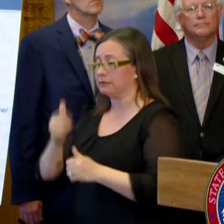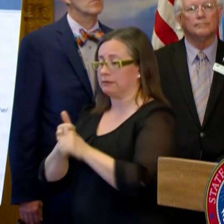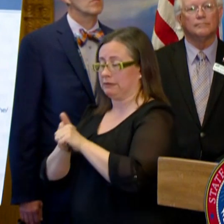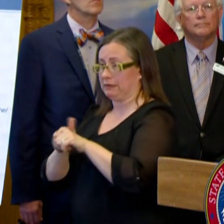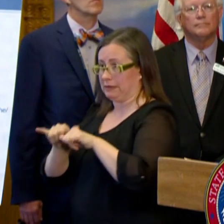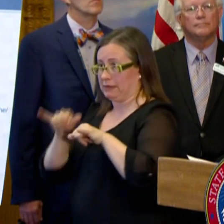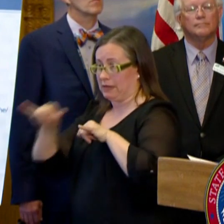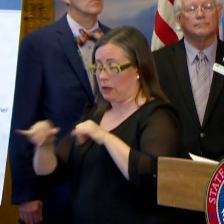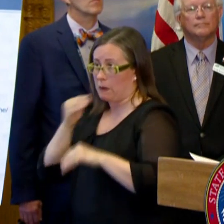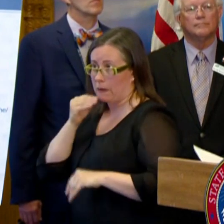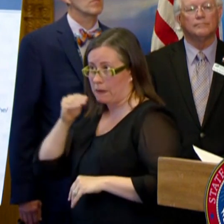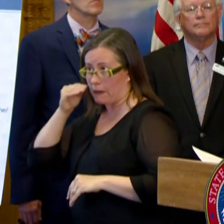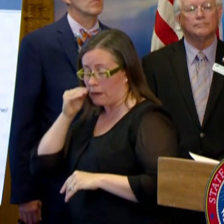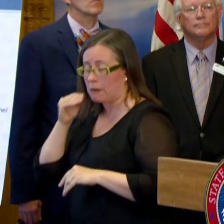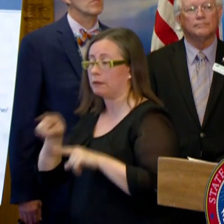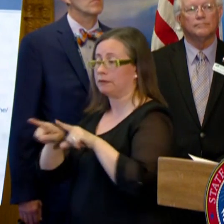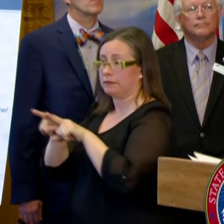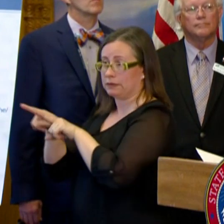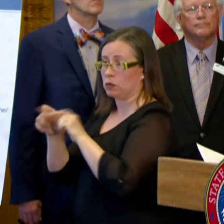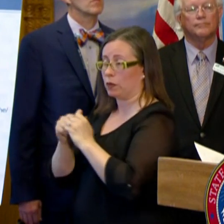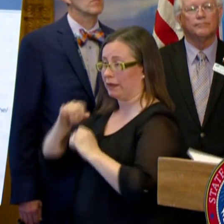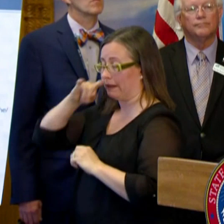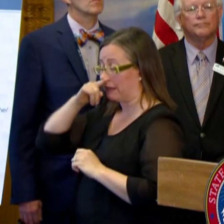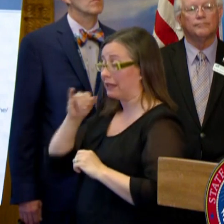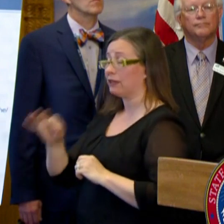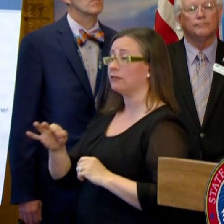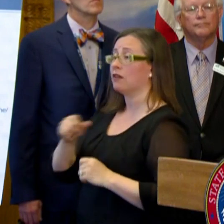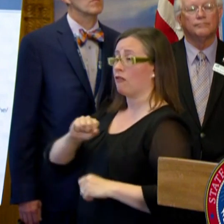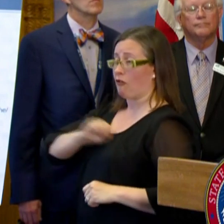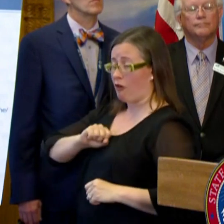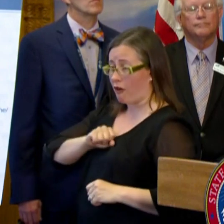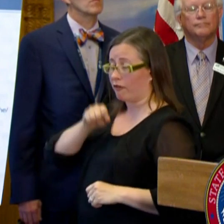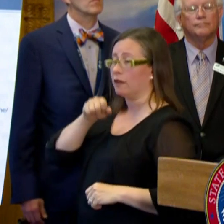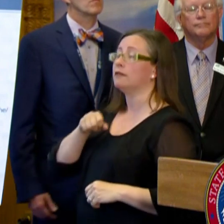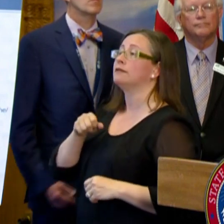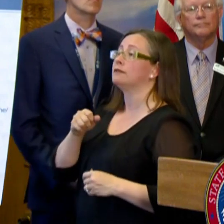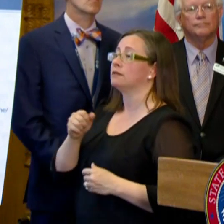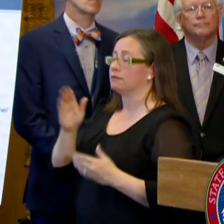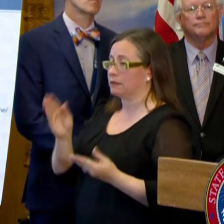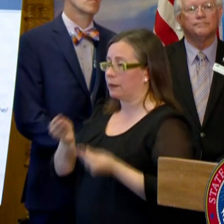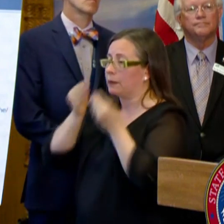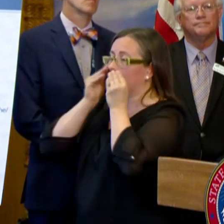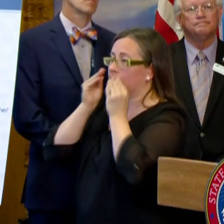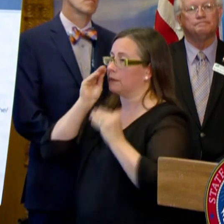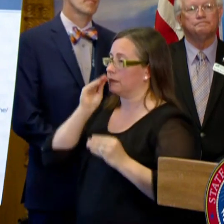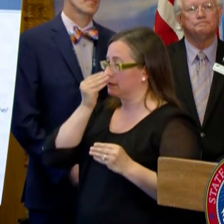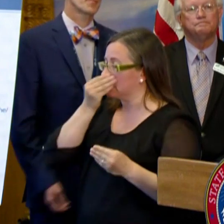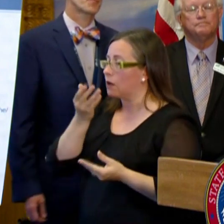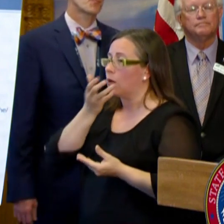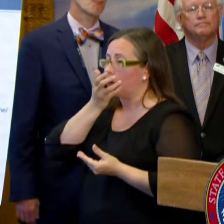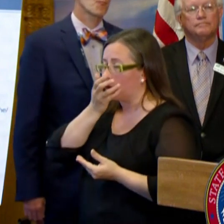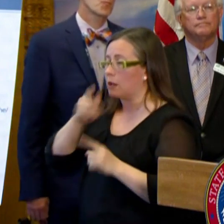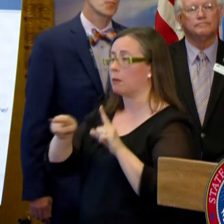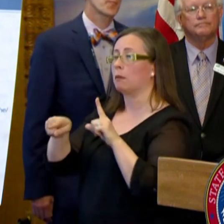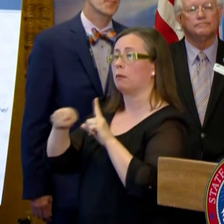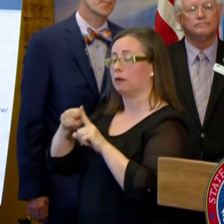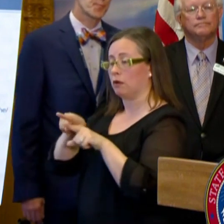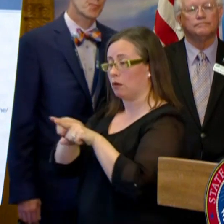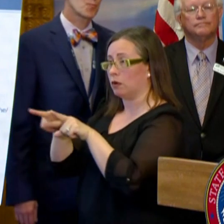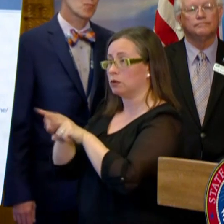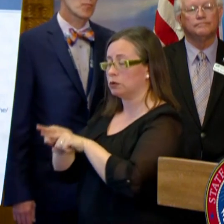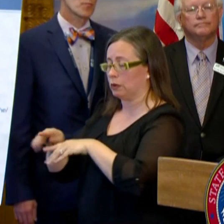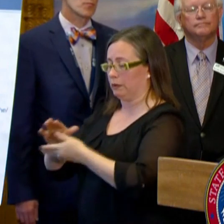sick, covering a cough or sneeze with the tissue and throwing the tissue in the trash, and cleaning and disinfecting frequently